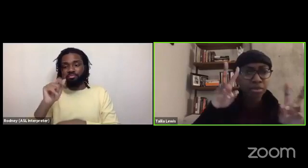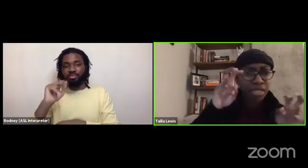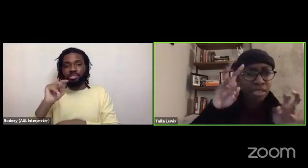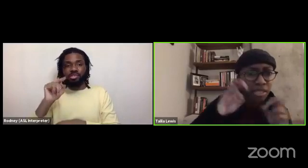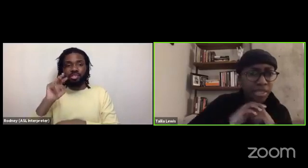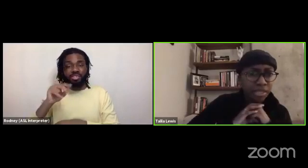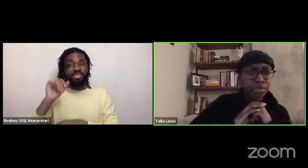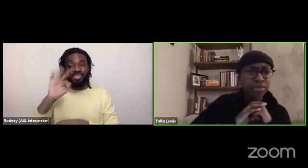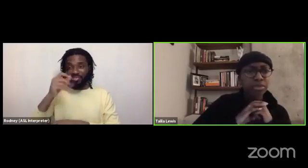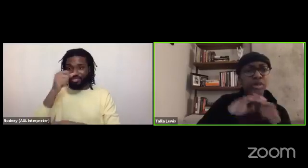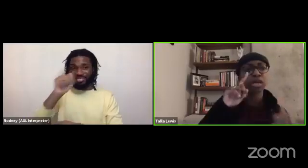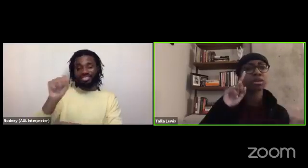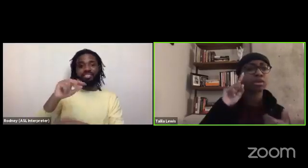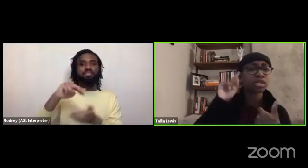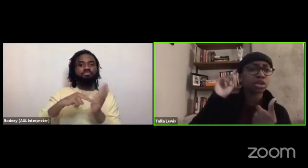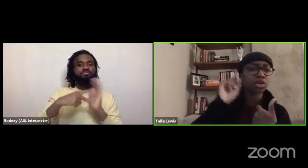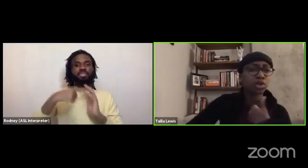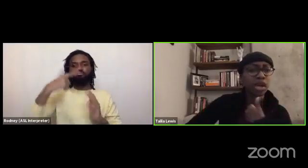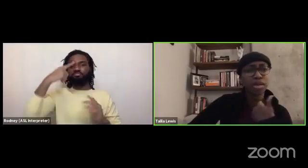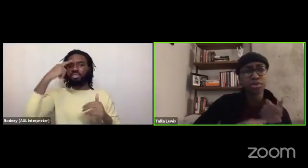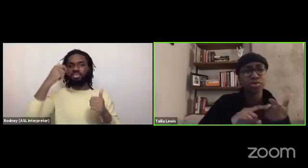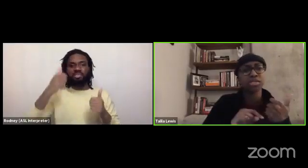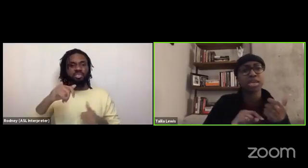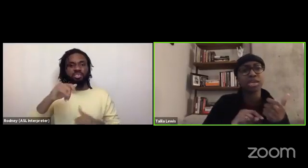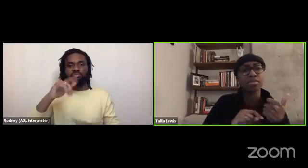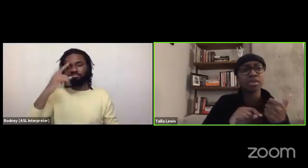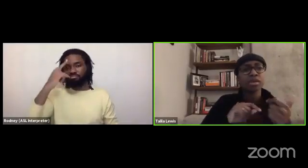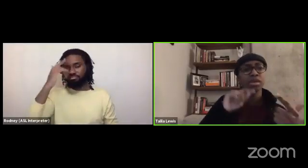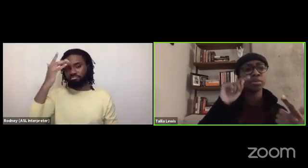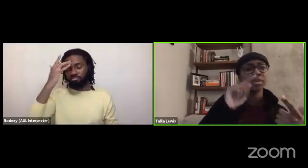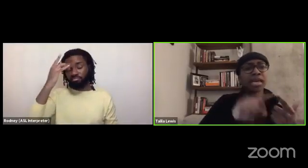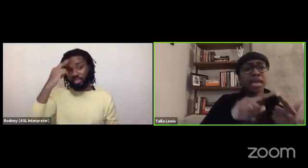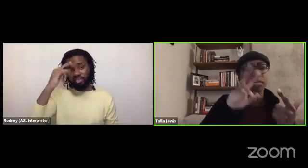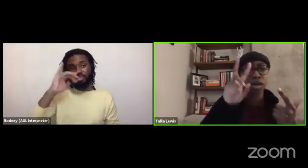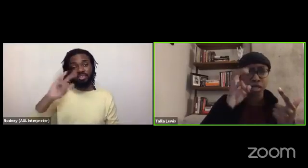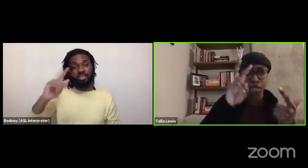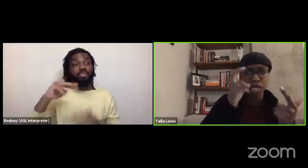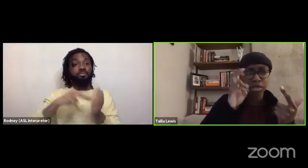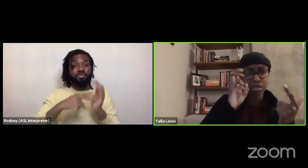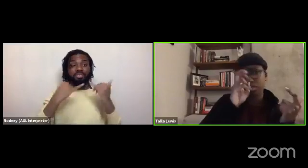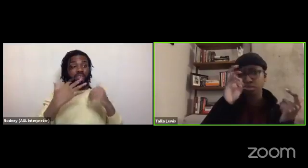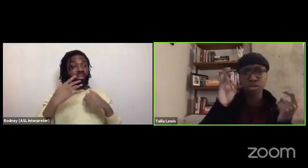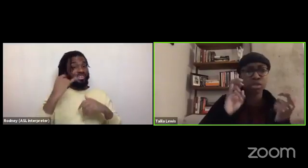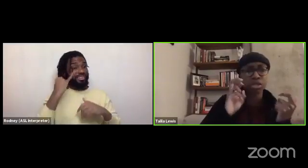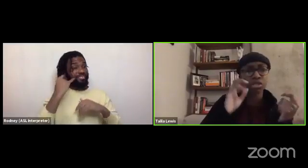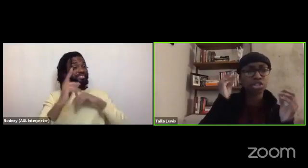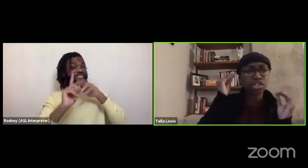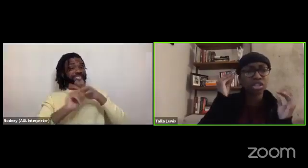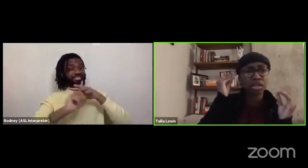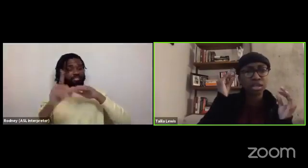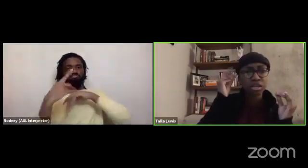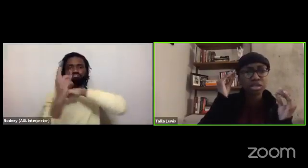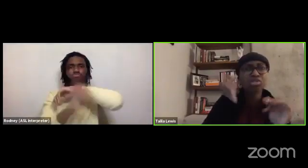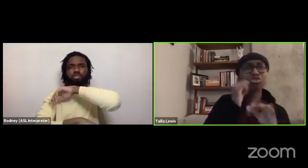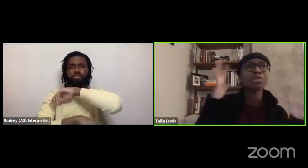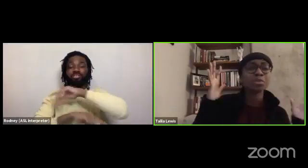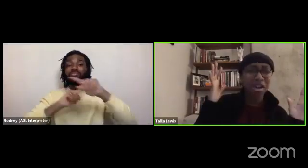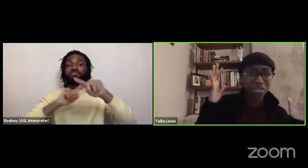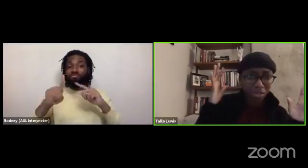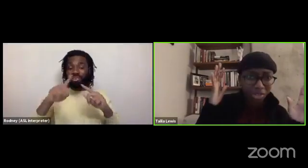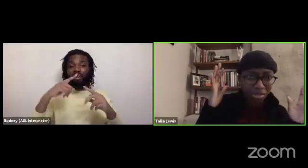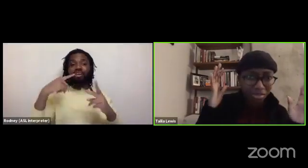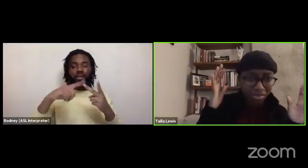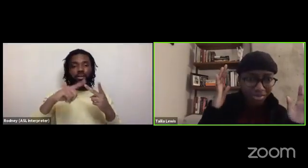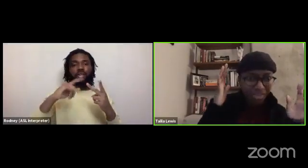fact mentally ill. So not only was it a crime to escape, it became an alleged mental illness just to dream